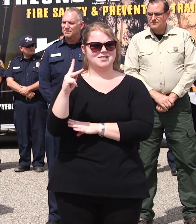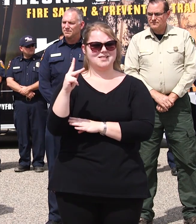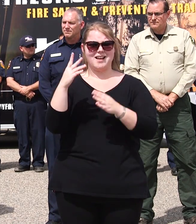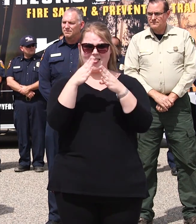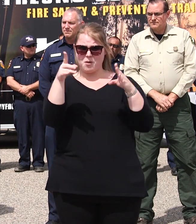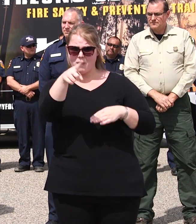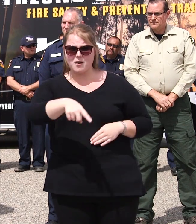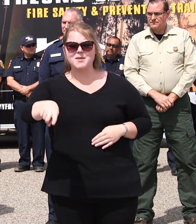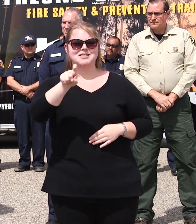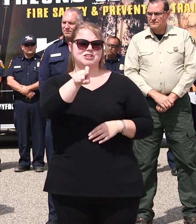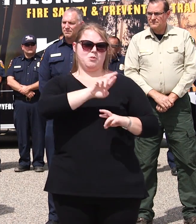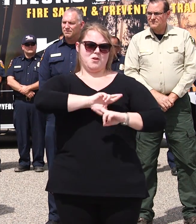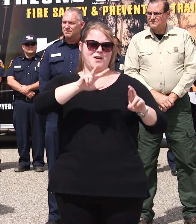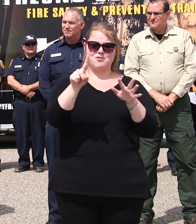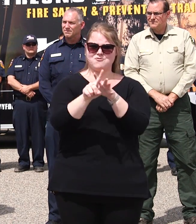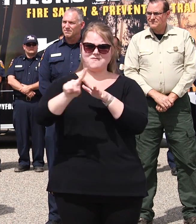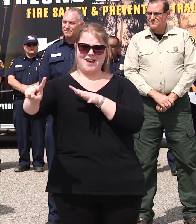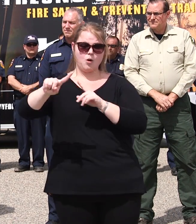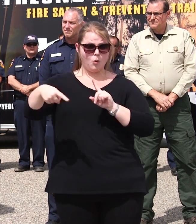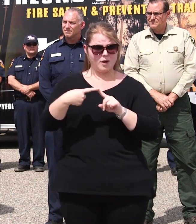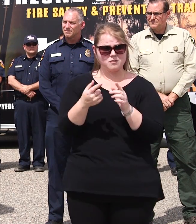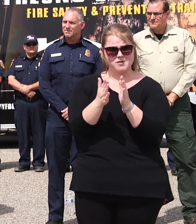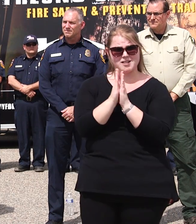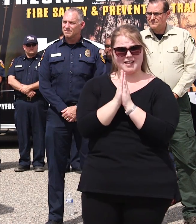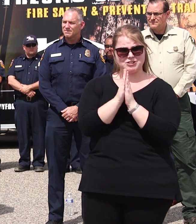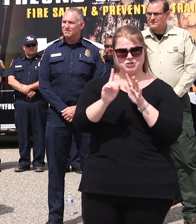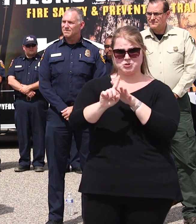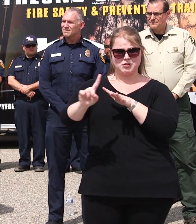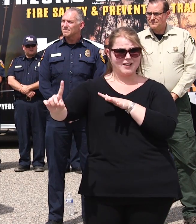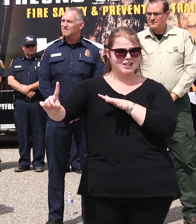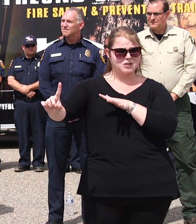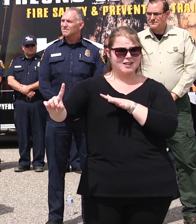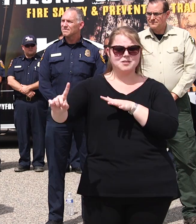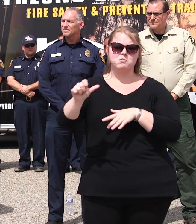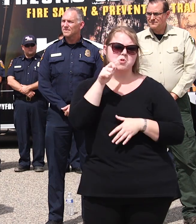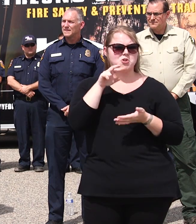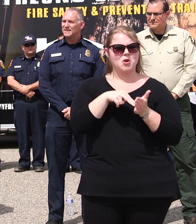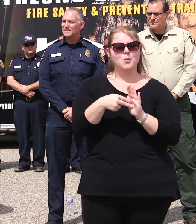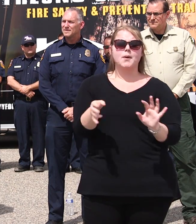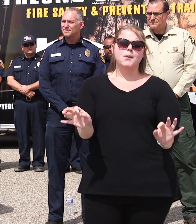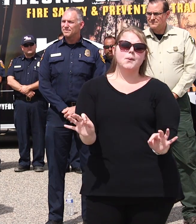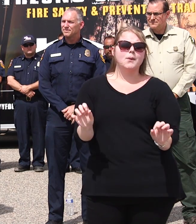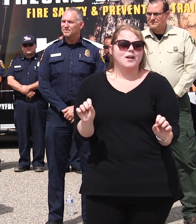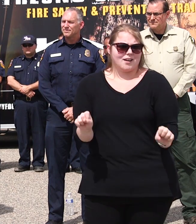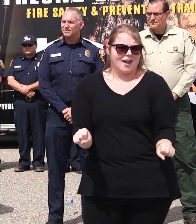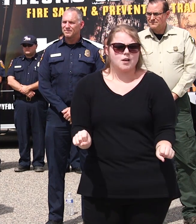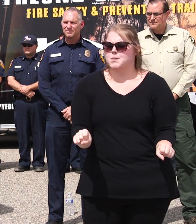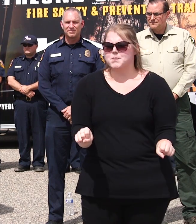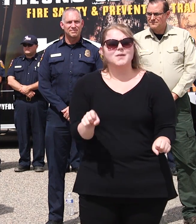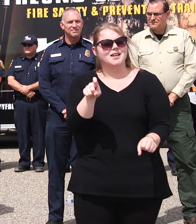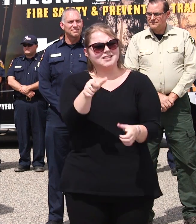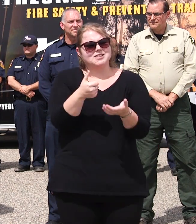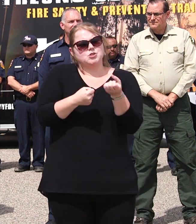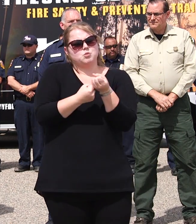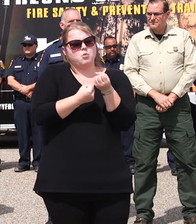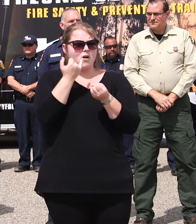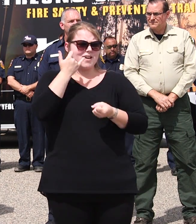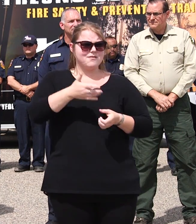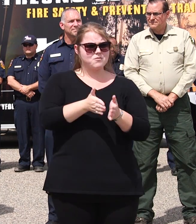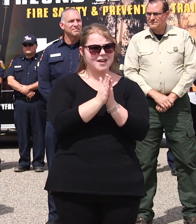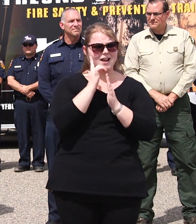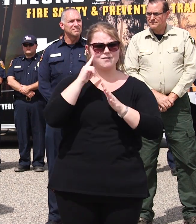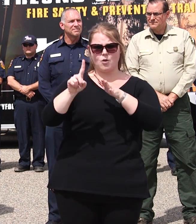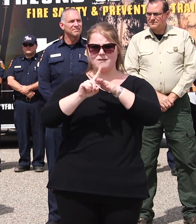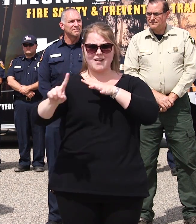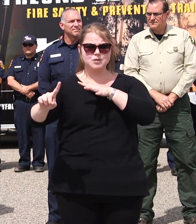to be ready to evacuate. When we ask you to evacuate, we don't take that lightly. We need your support when we ask for an